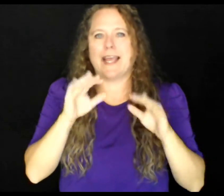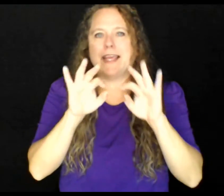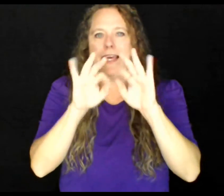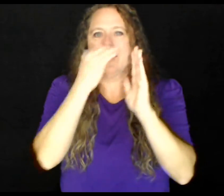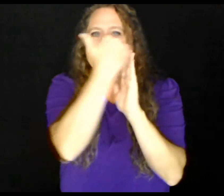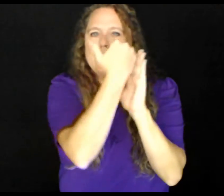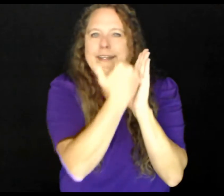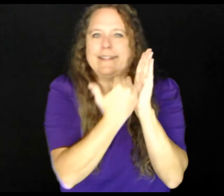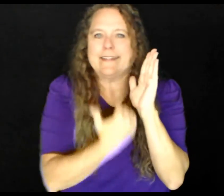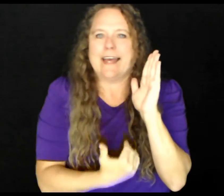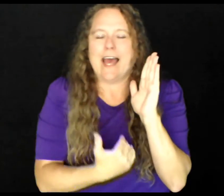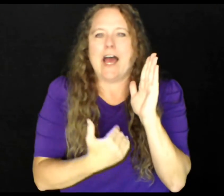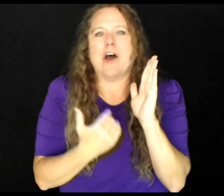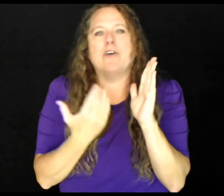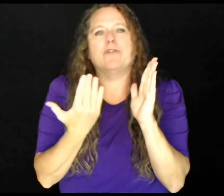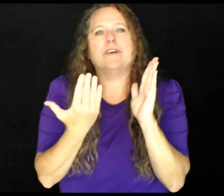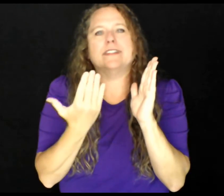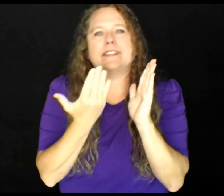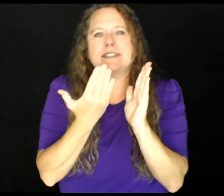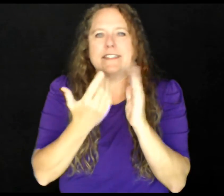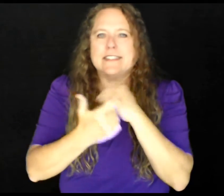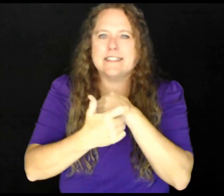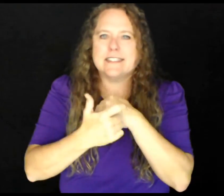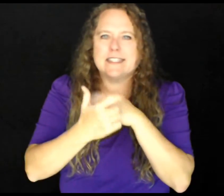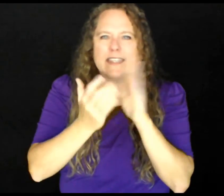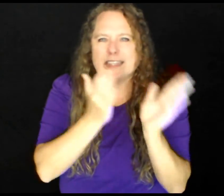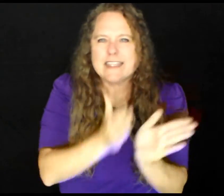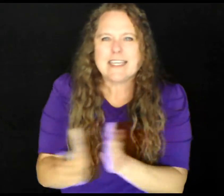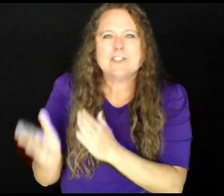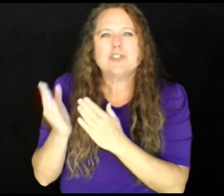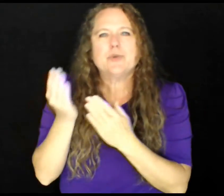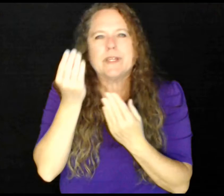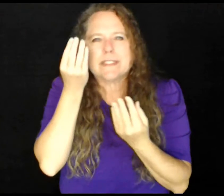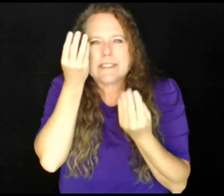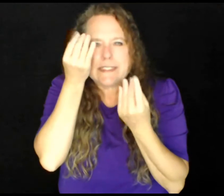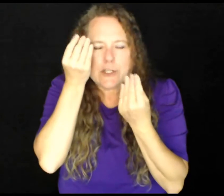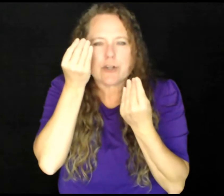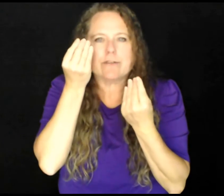a sheet of things to consider